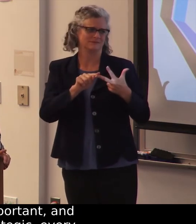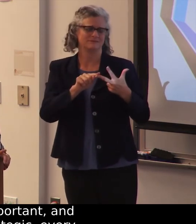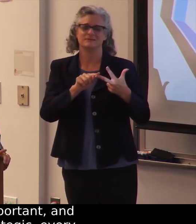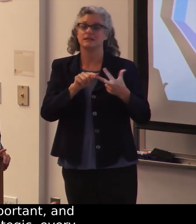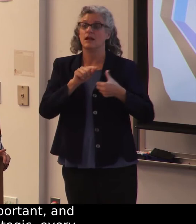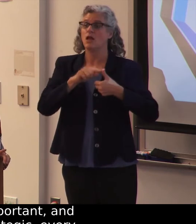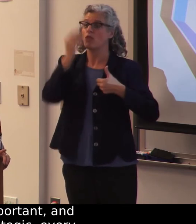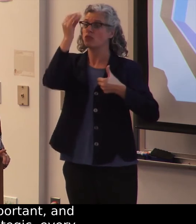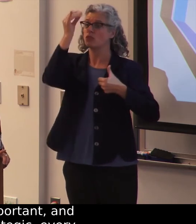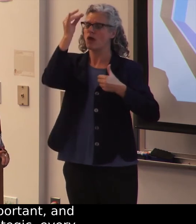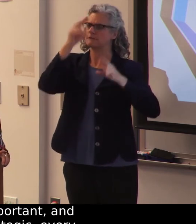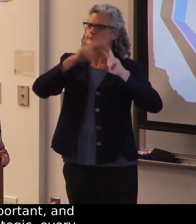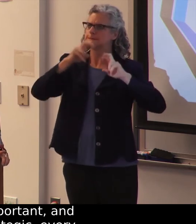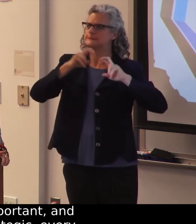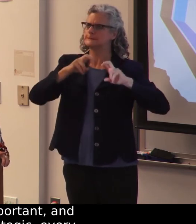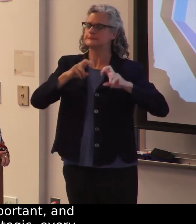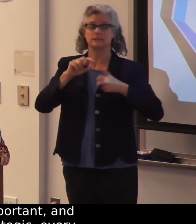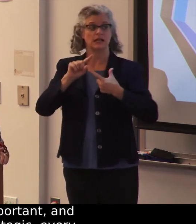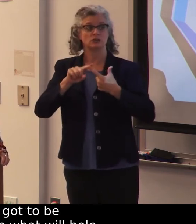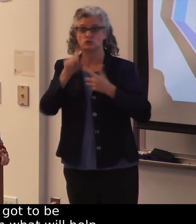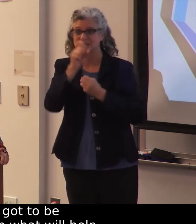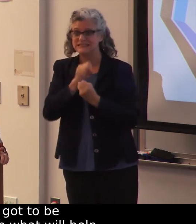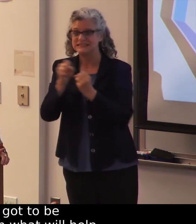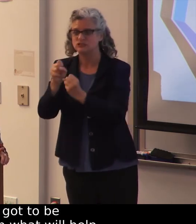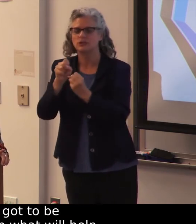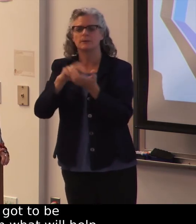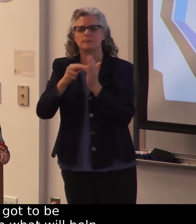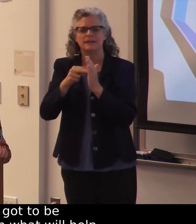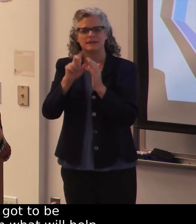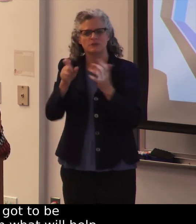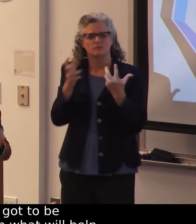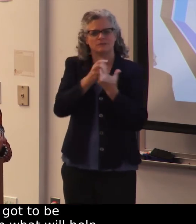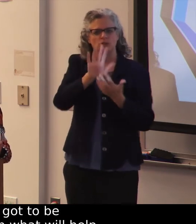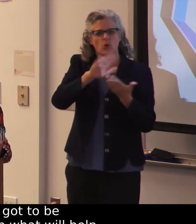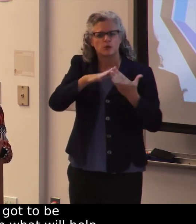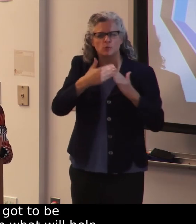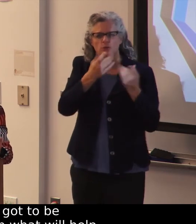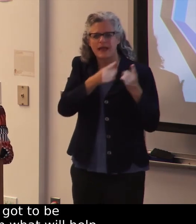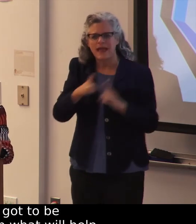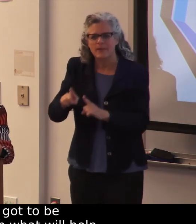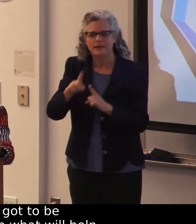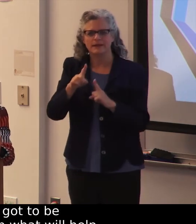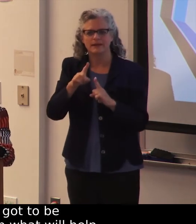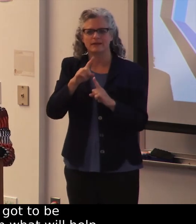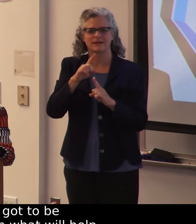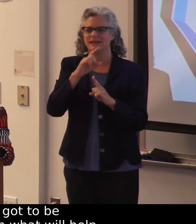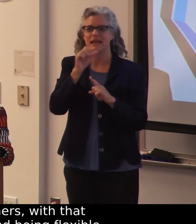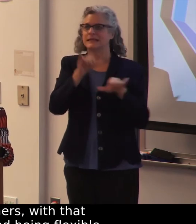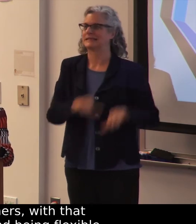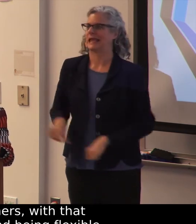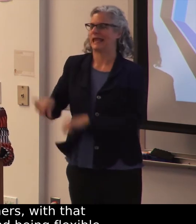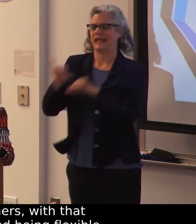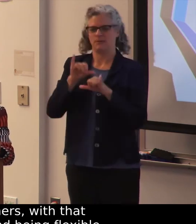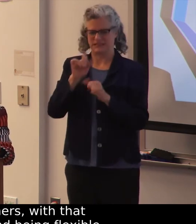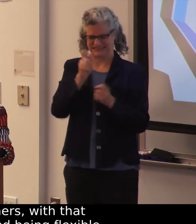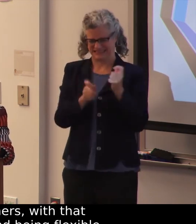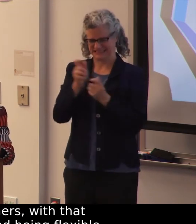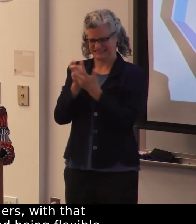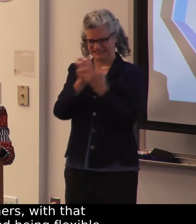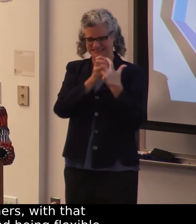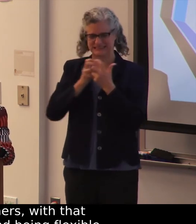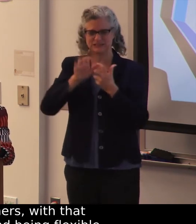to be strategic. Every community is different. You've got to be strategic with what will work with that community, with those learners, with